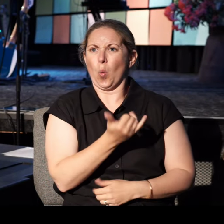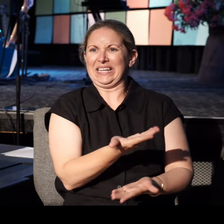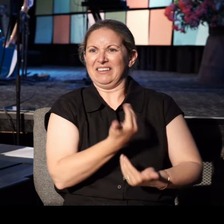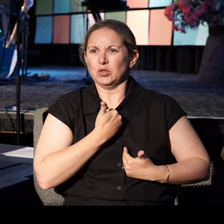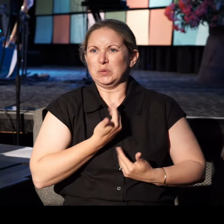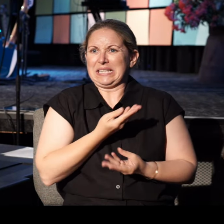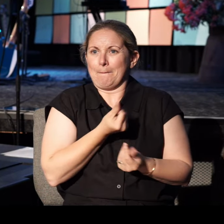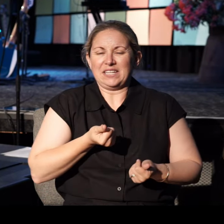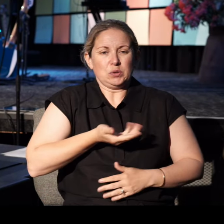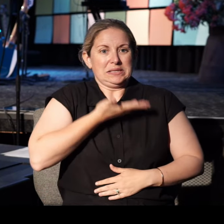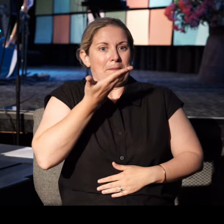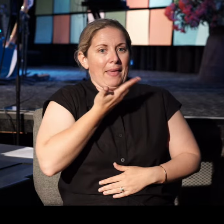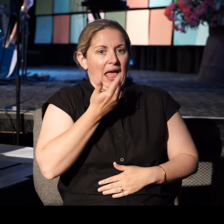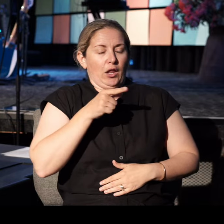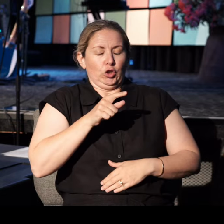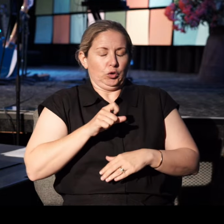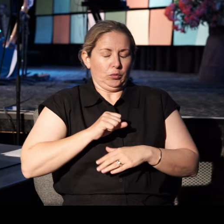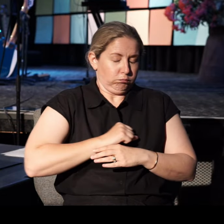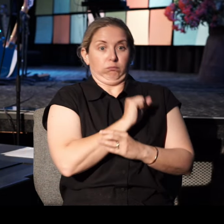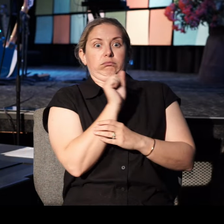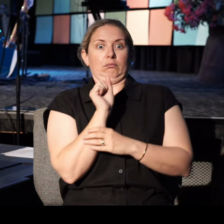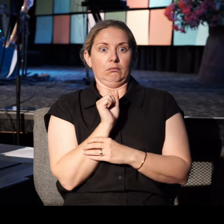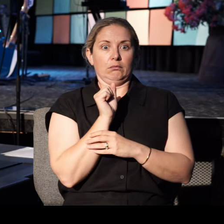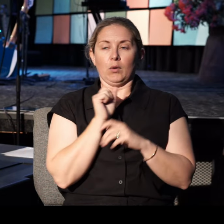do something and you come back to consciousness.